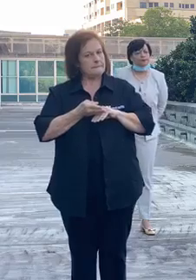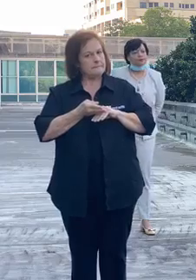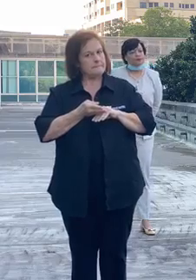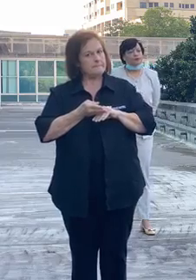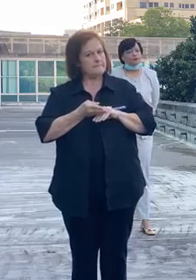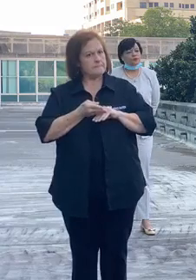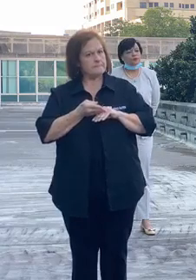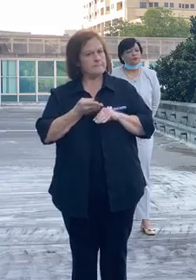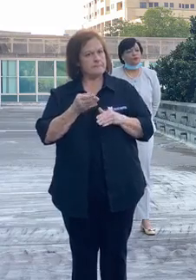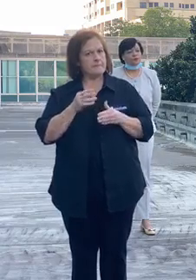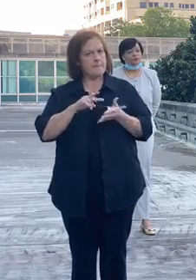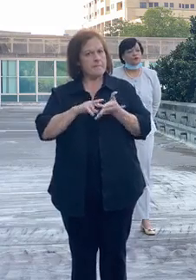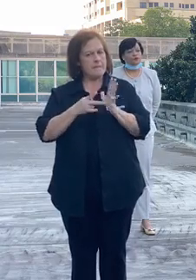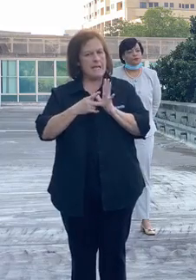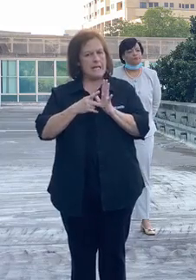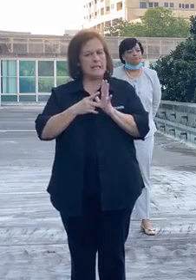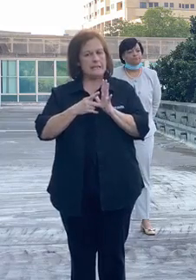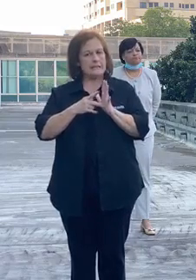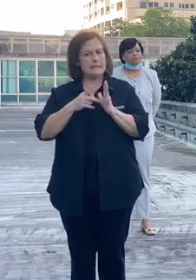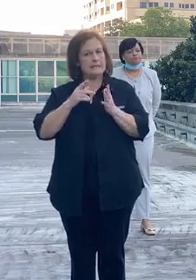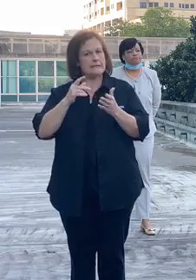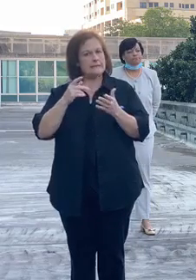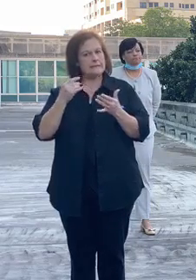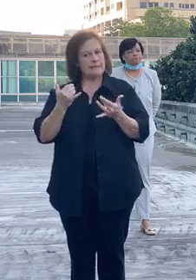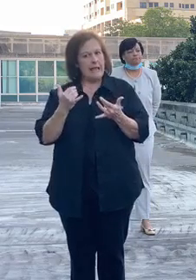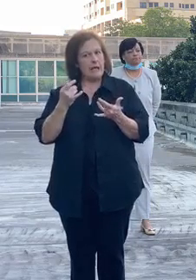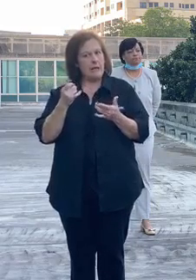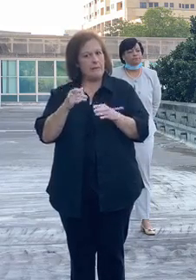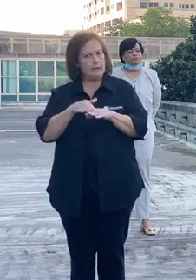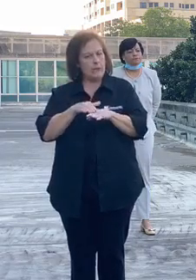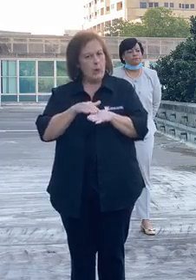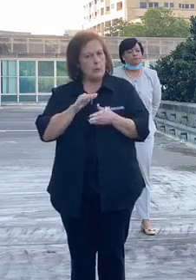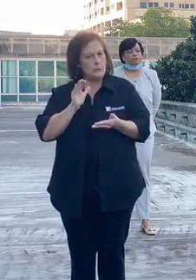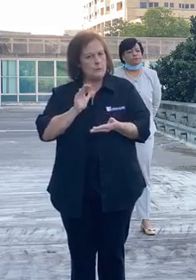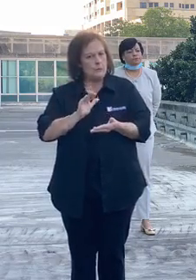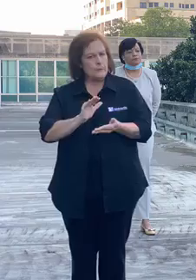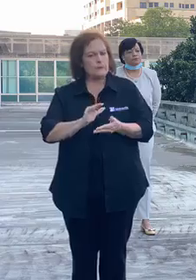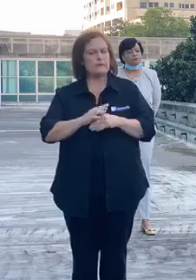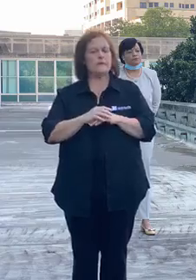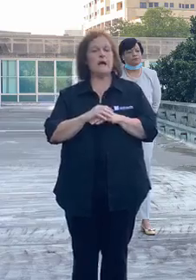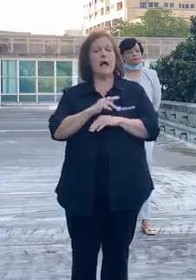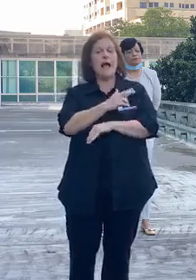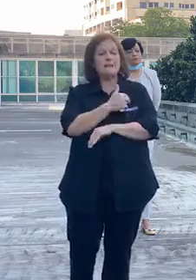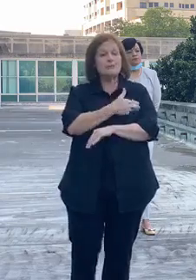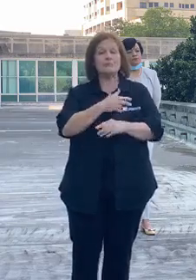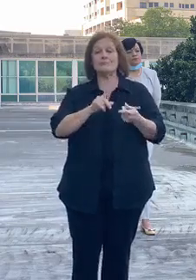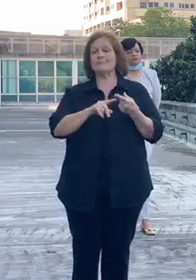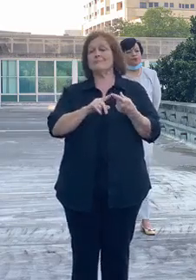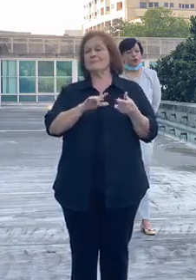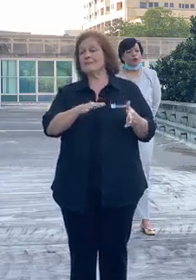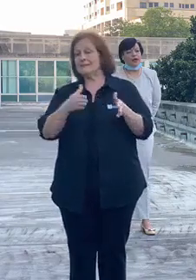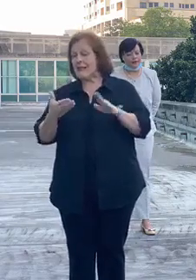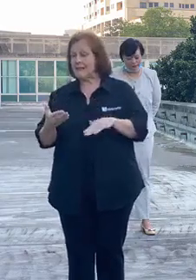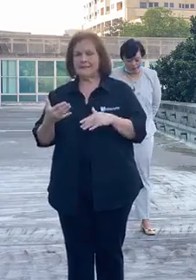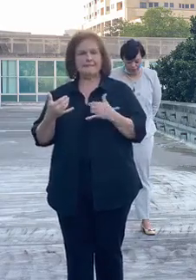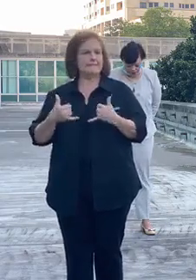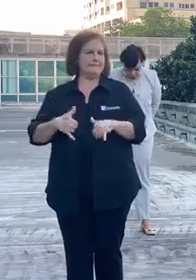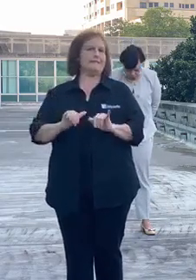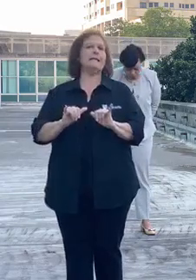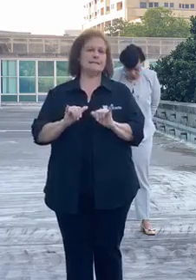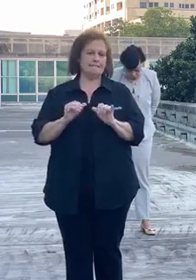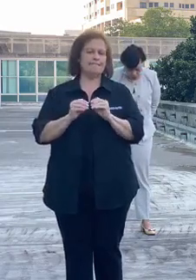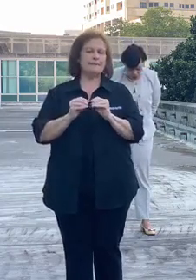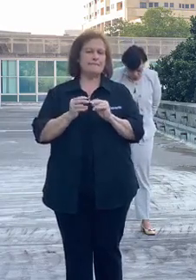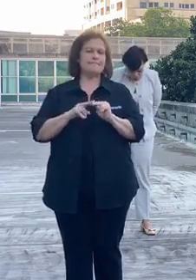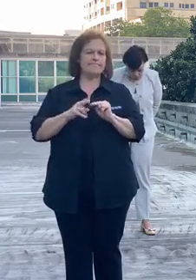will tell us that the infection rate is slowing. However, hospitalizations and deaths are still on the rise, and we